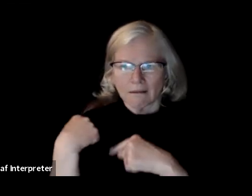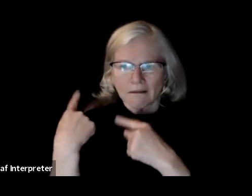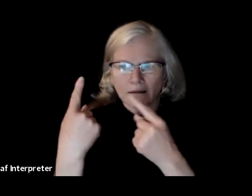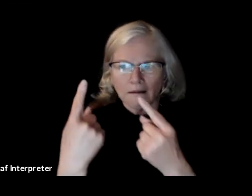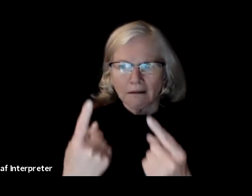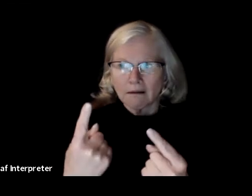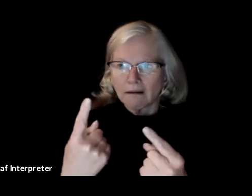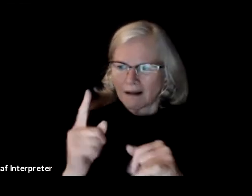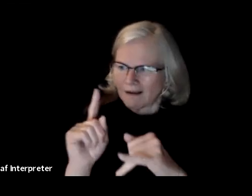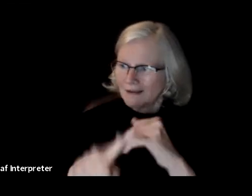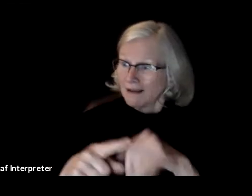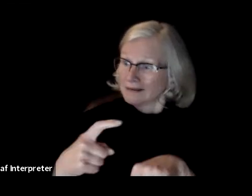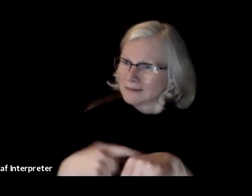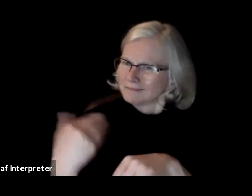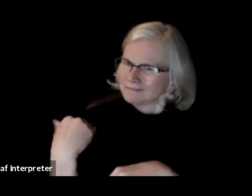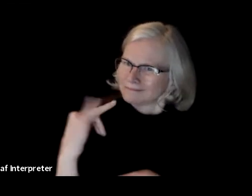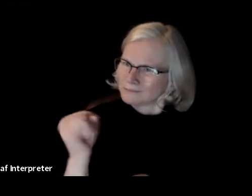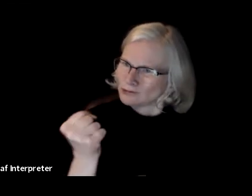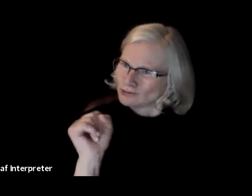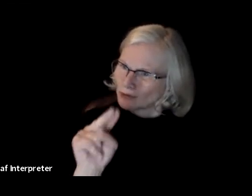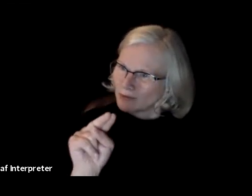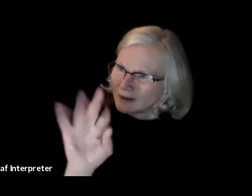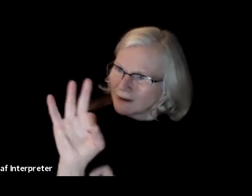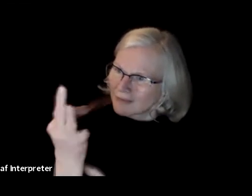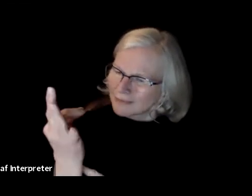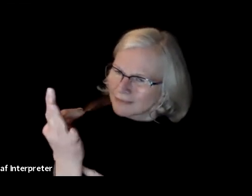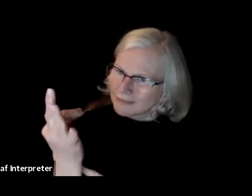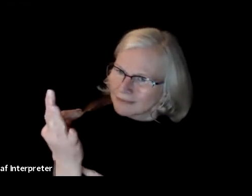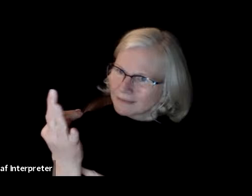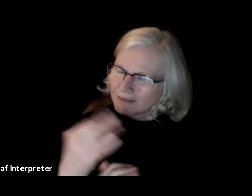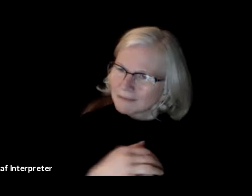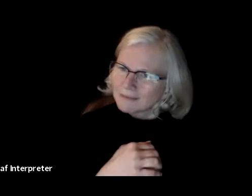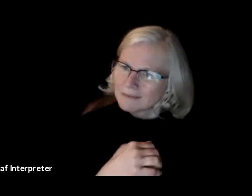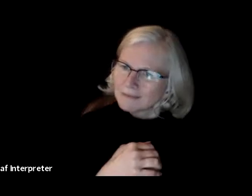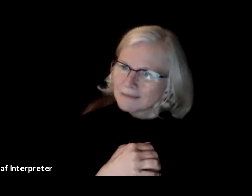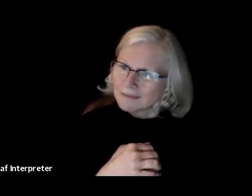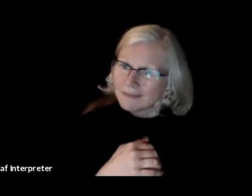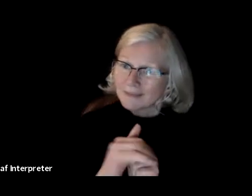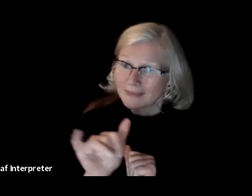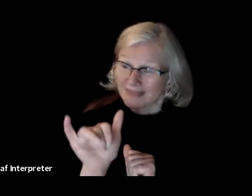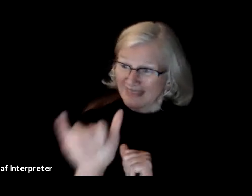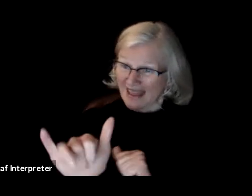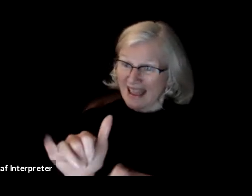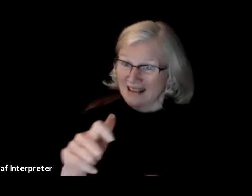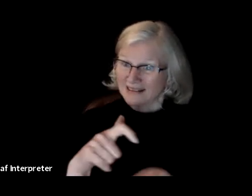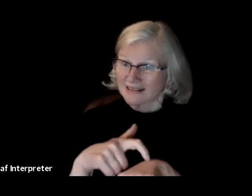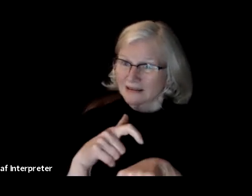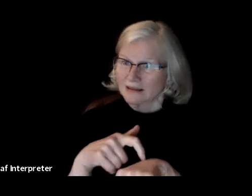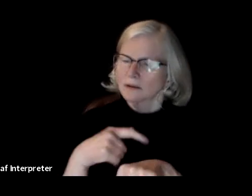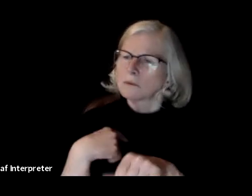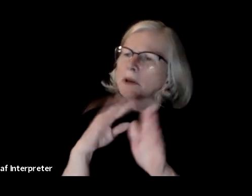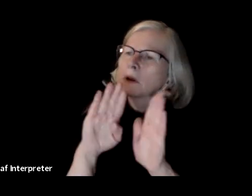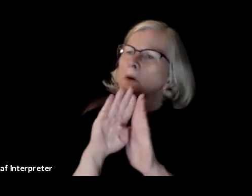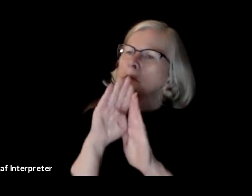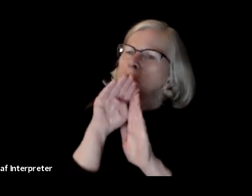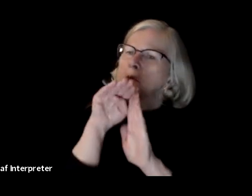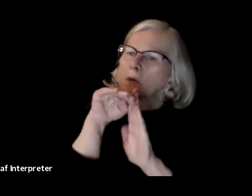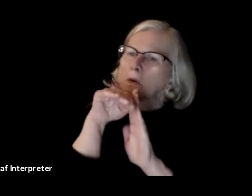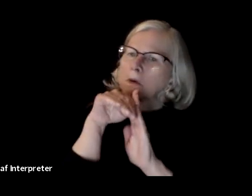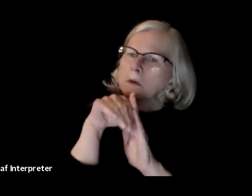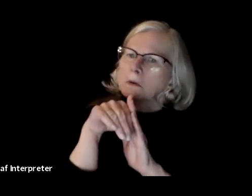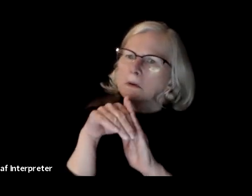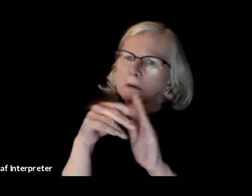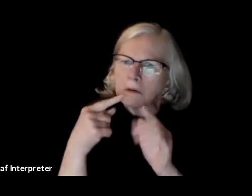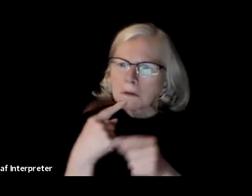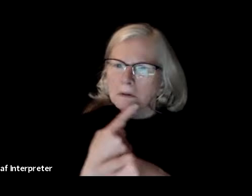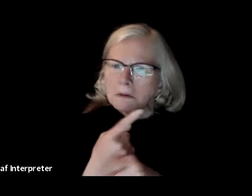remember, we were coming down from our late fall, early winter peak. And we note that